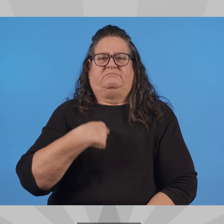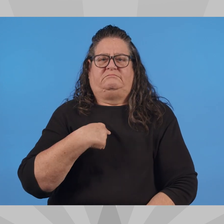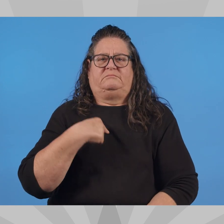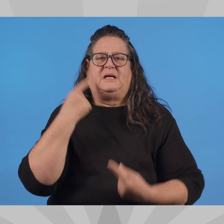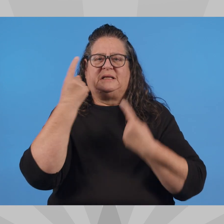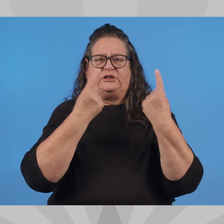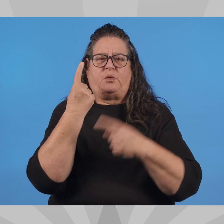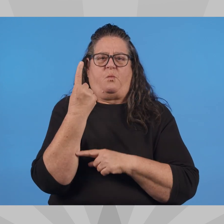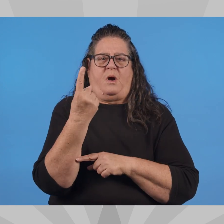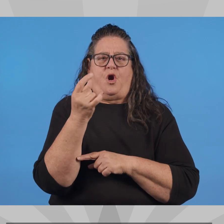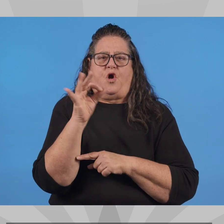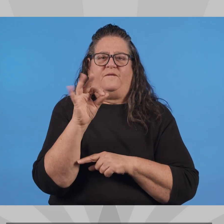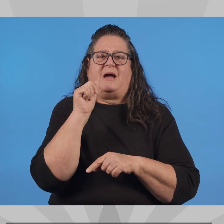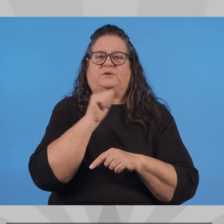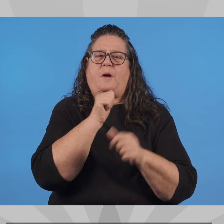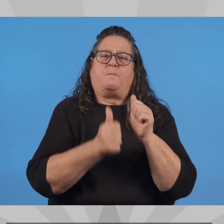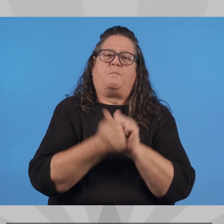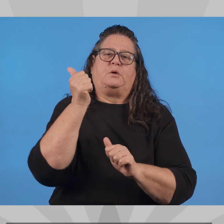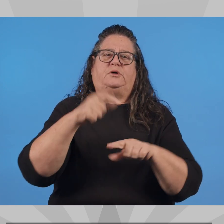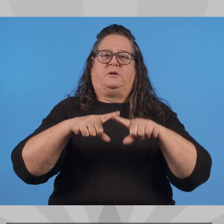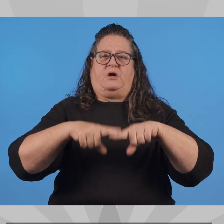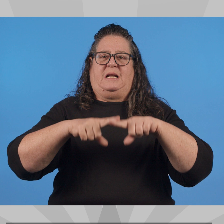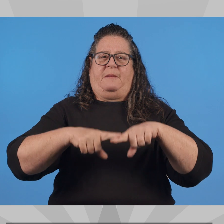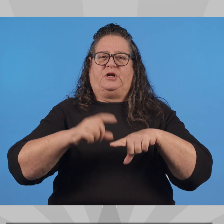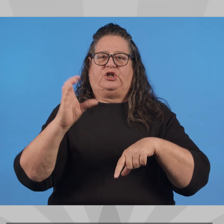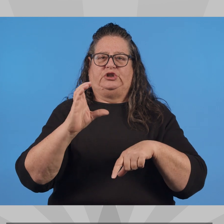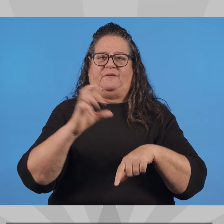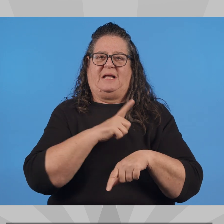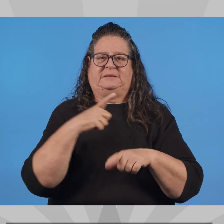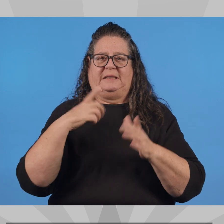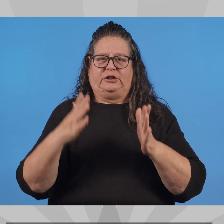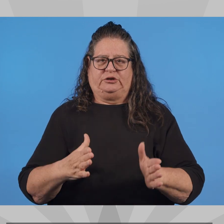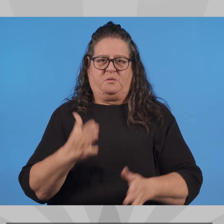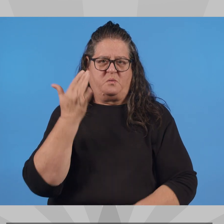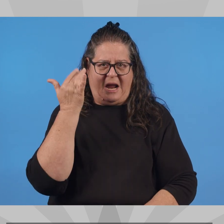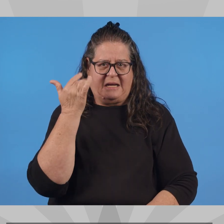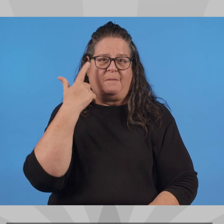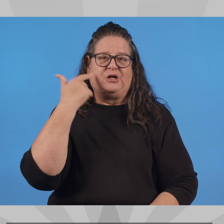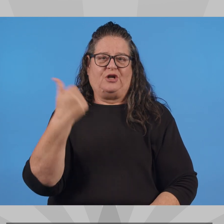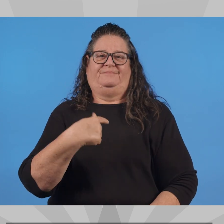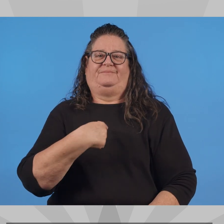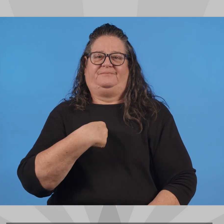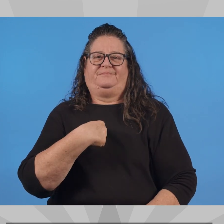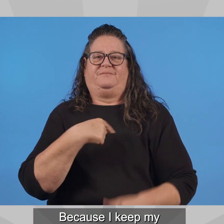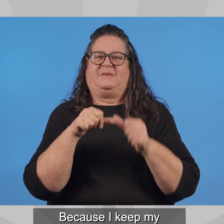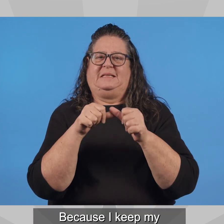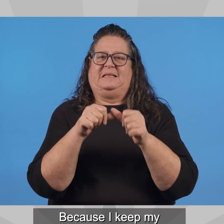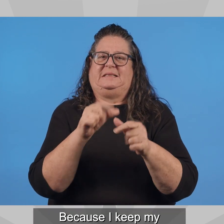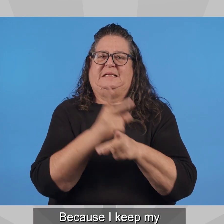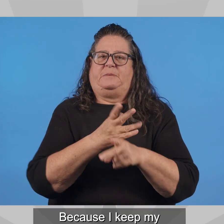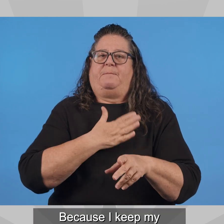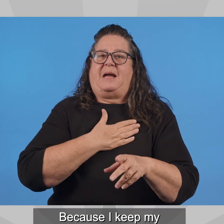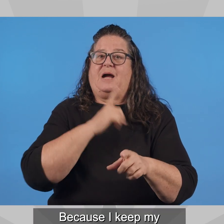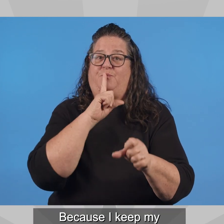Statement. Why am I considered one of Arizona's most reliably conservative legislators? Because